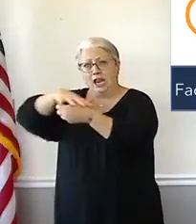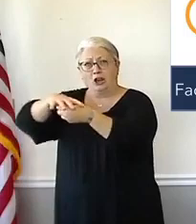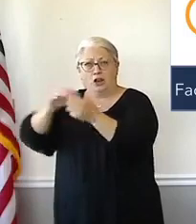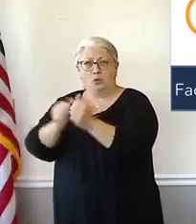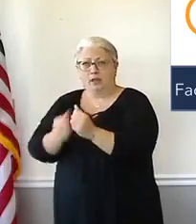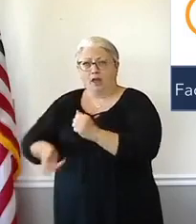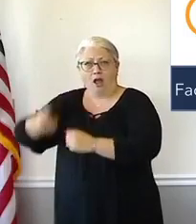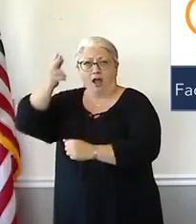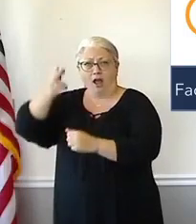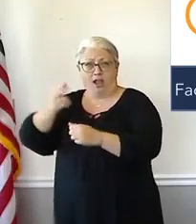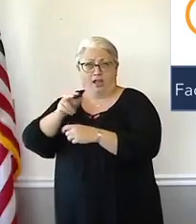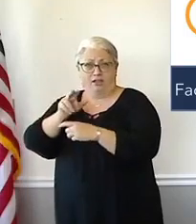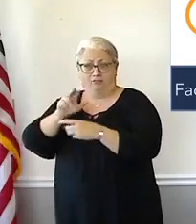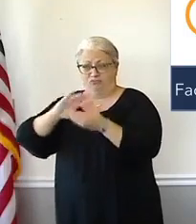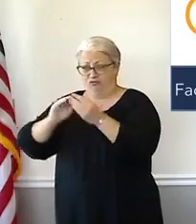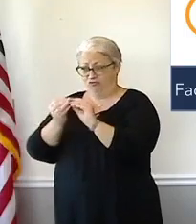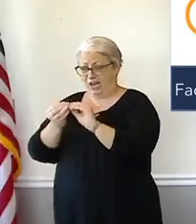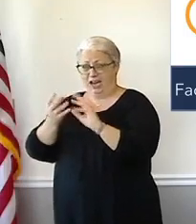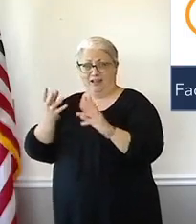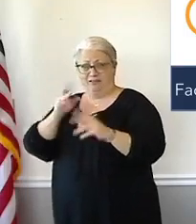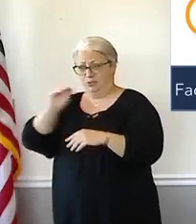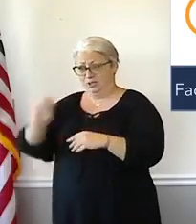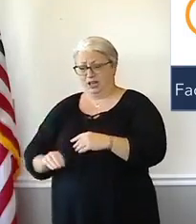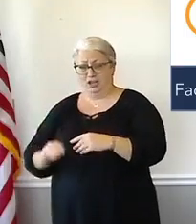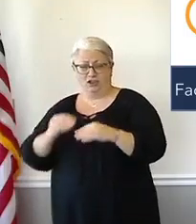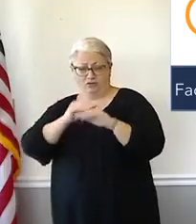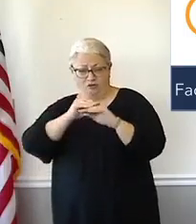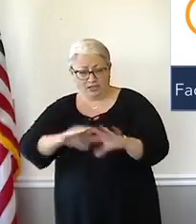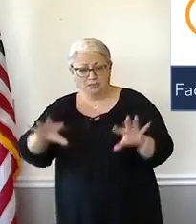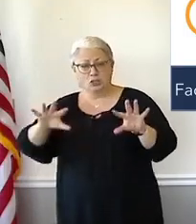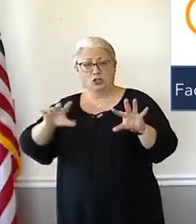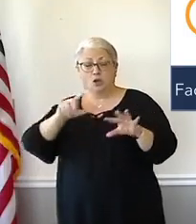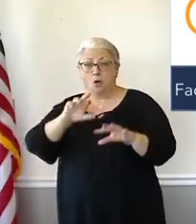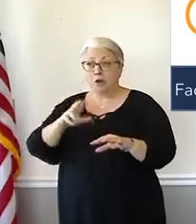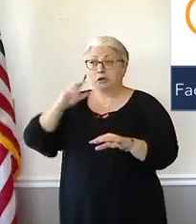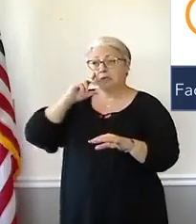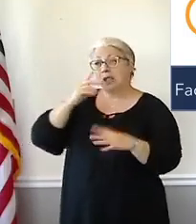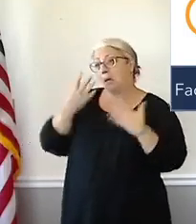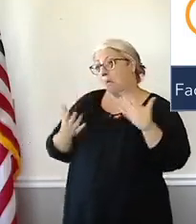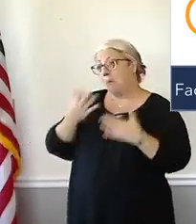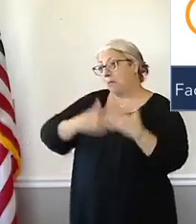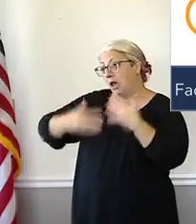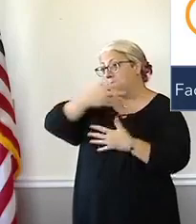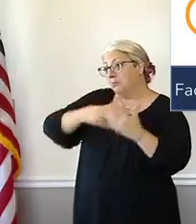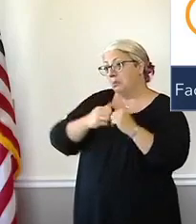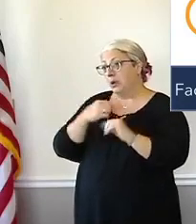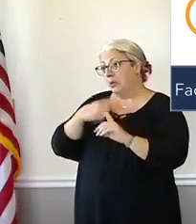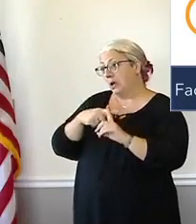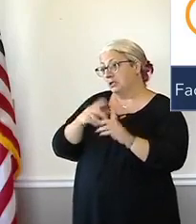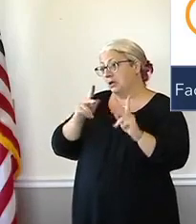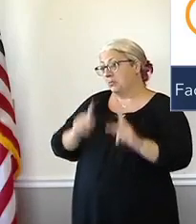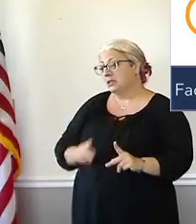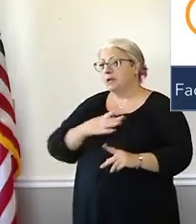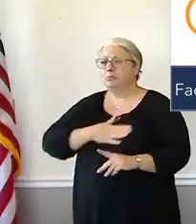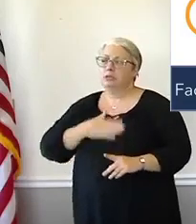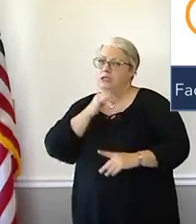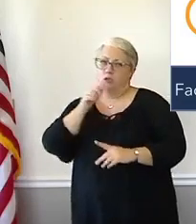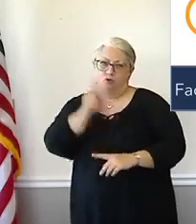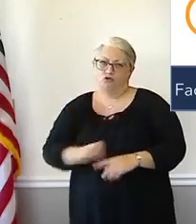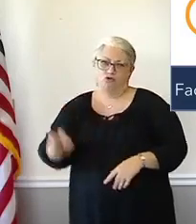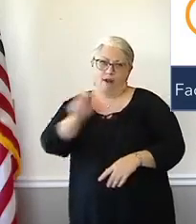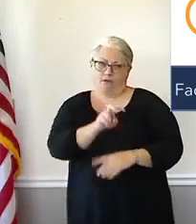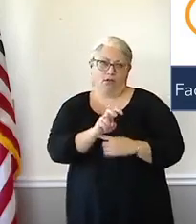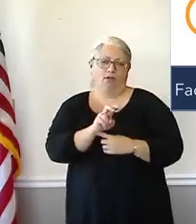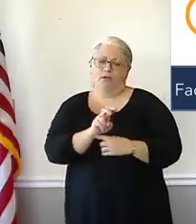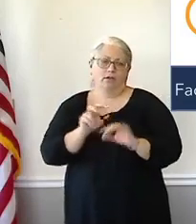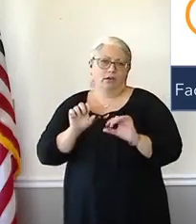likely that you may have come into contact with somebody who's tested positive, please just don't travel or be tested so that you can be sure for your